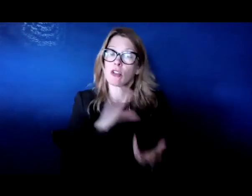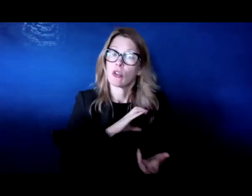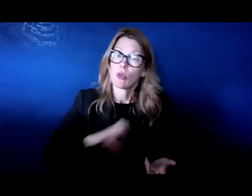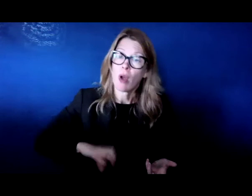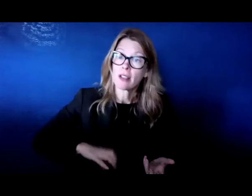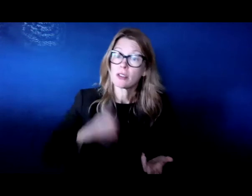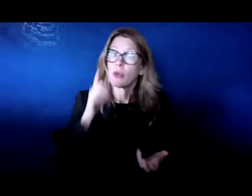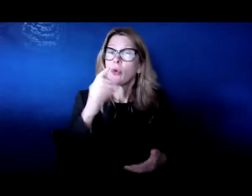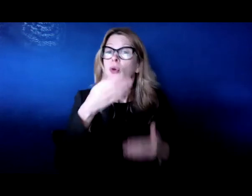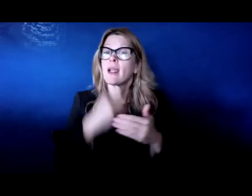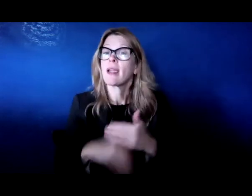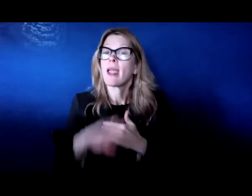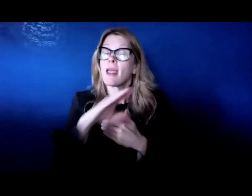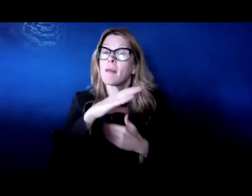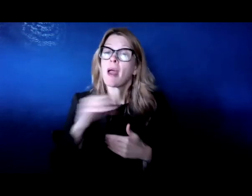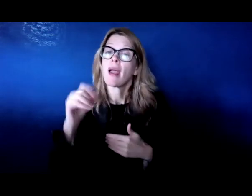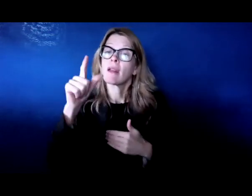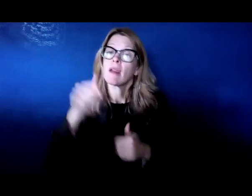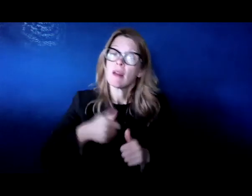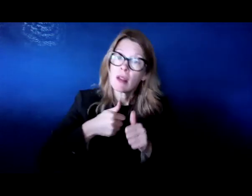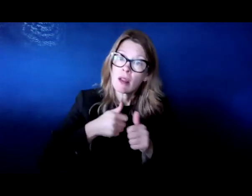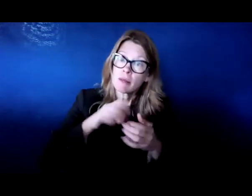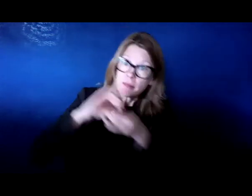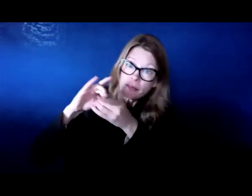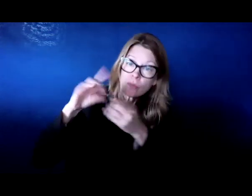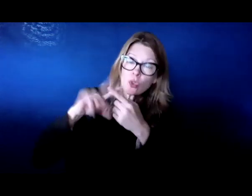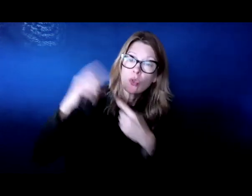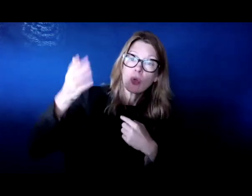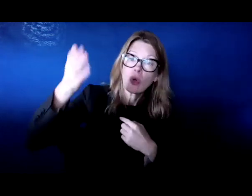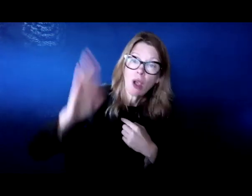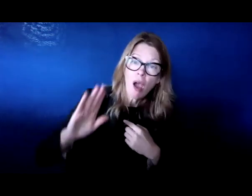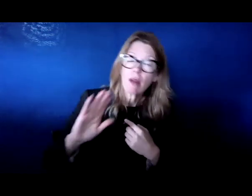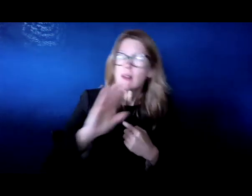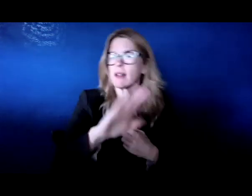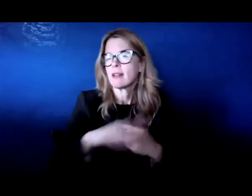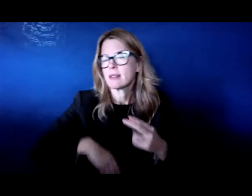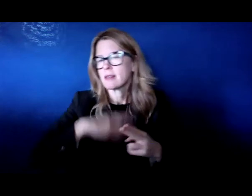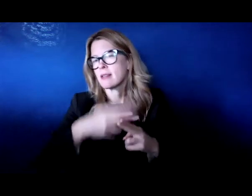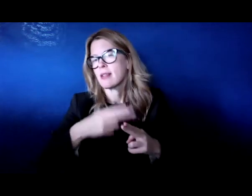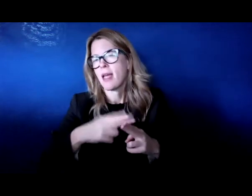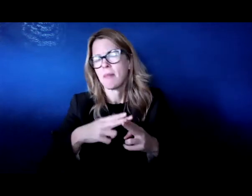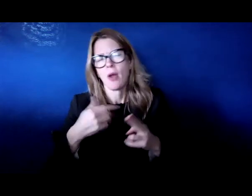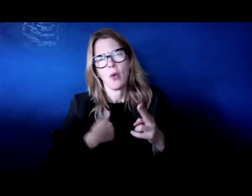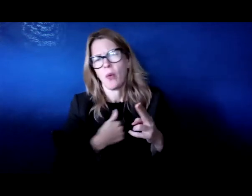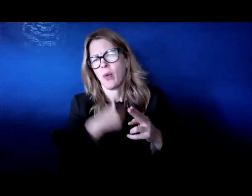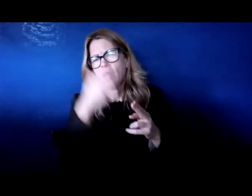God's most holy name. Oh, blessed is Christ who